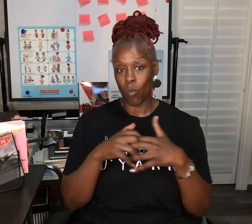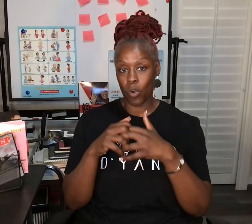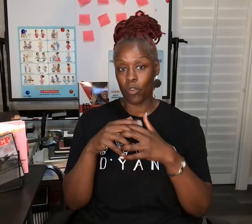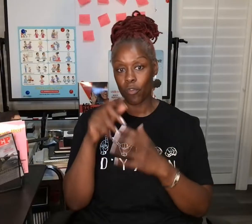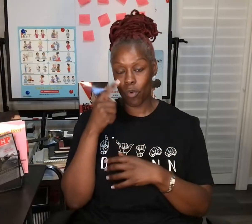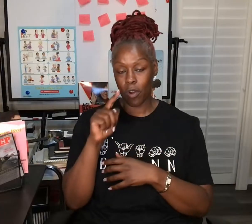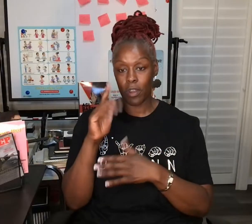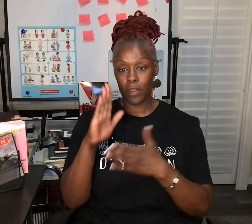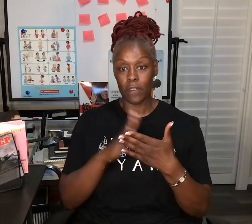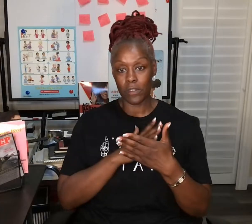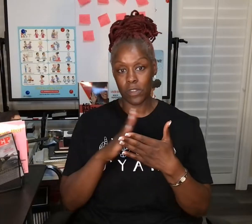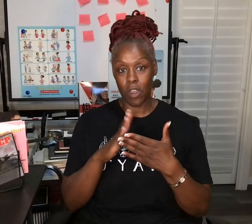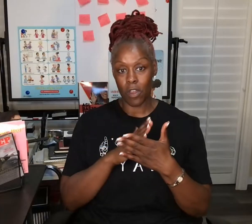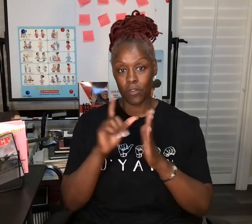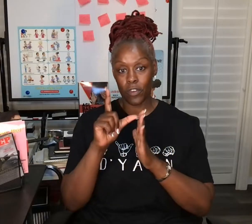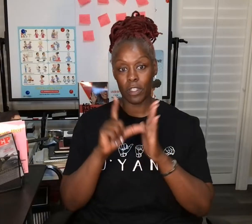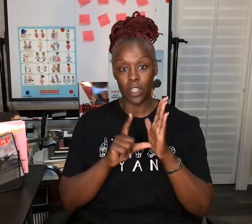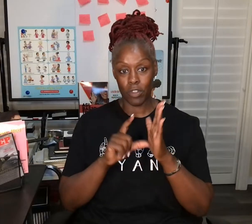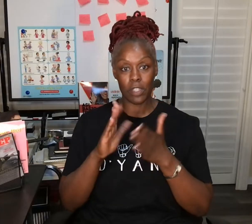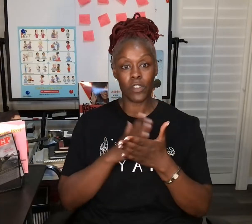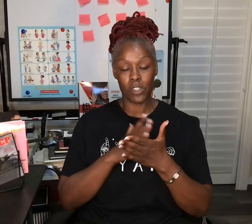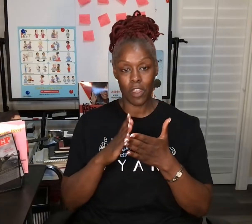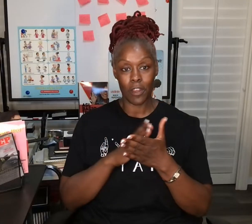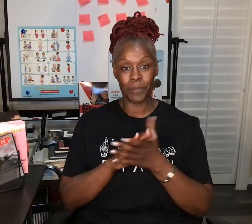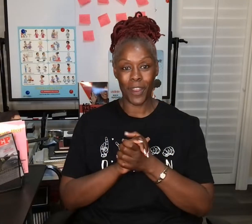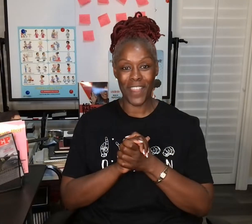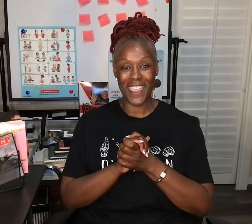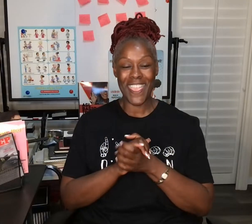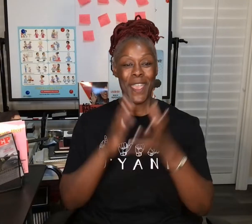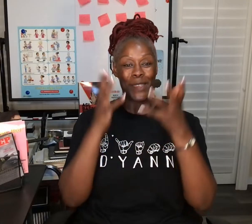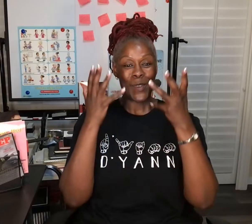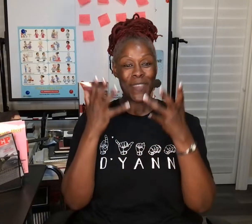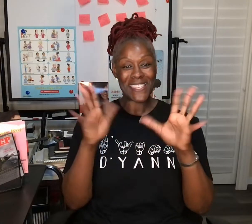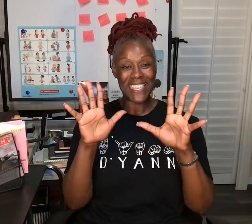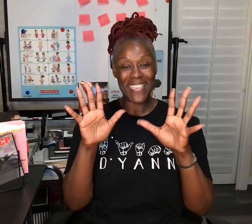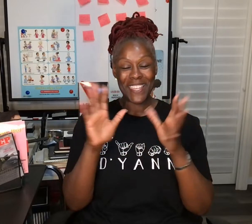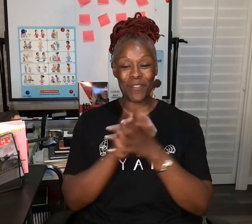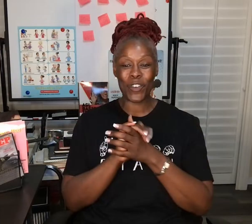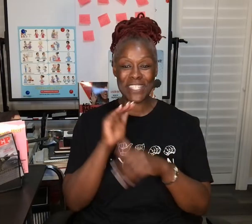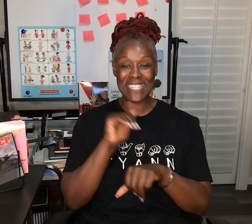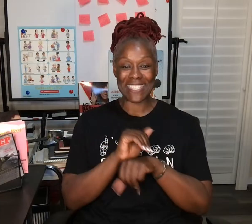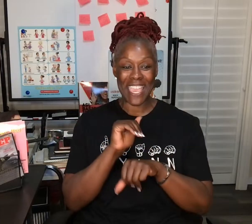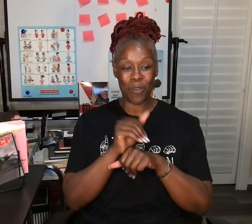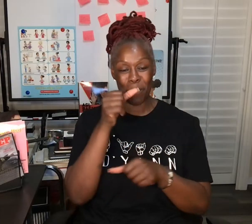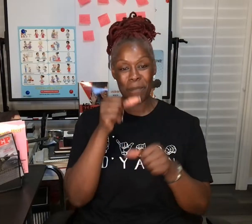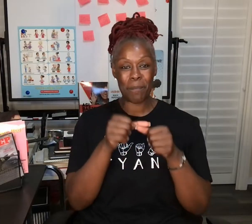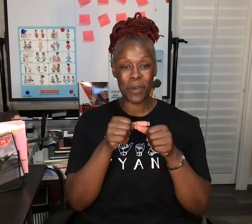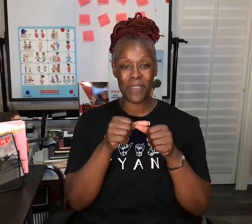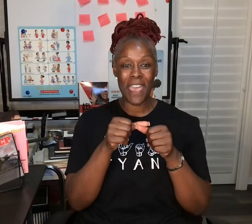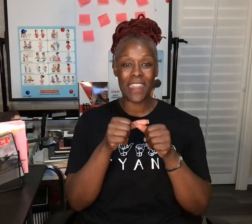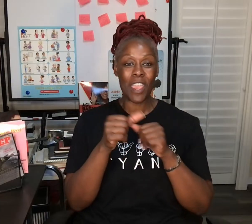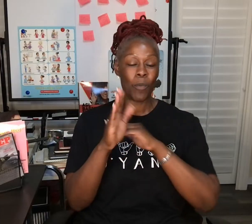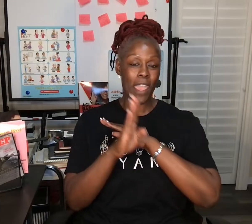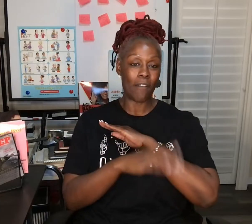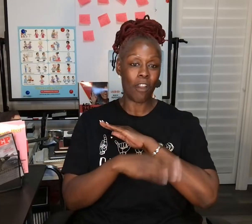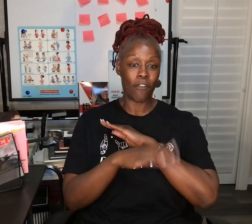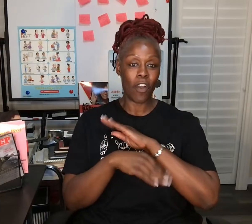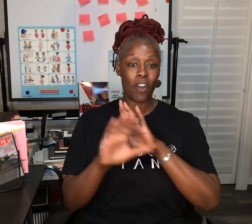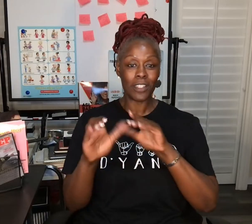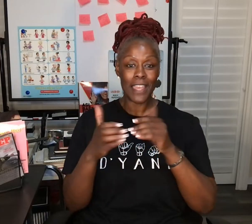work for the song, for the lyrics of the song. All right. So that's it for tonight. Remember that we have our fall